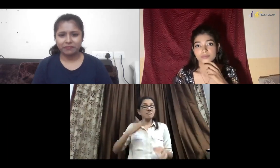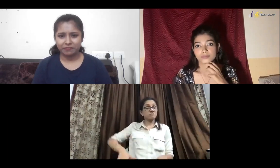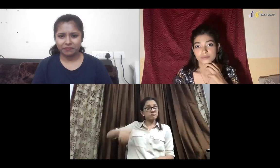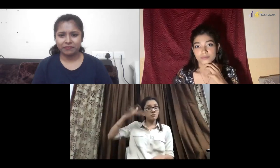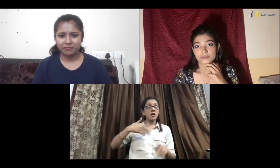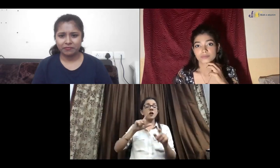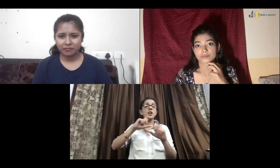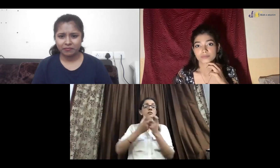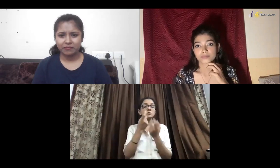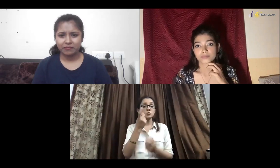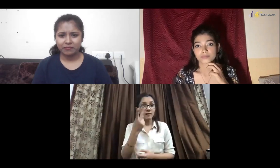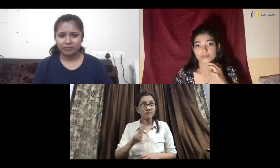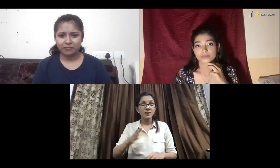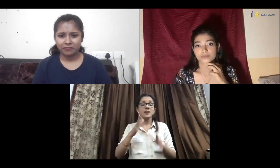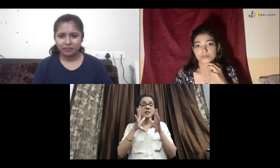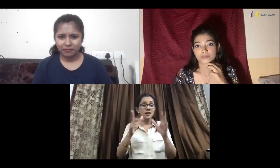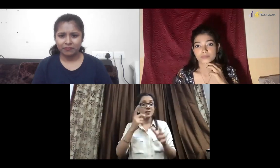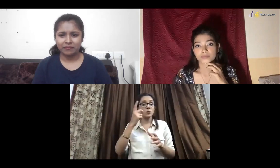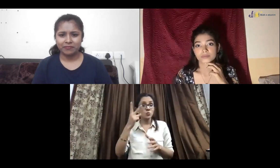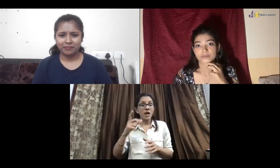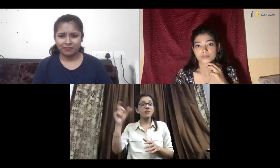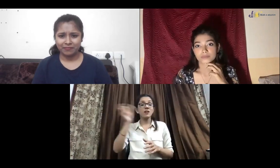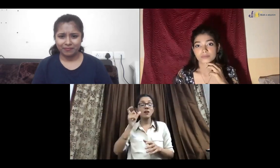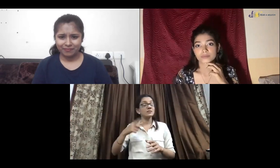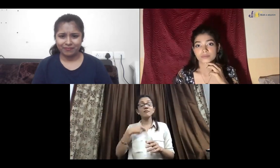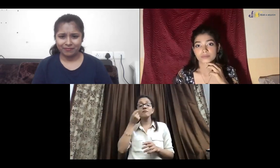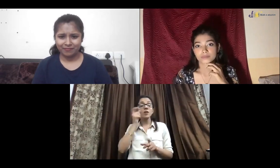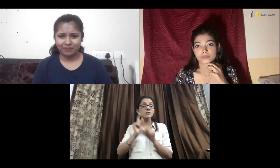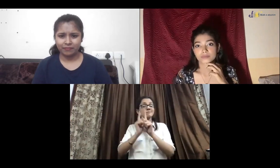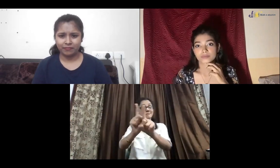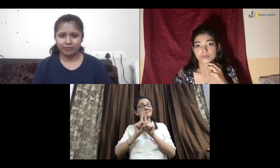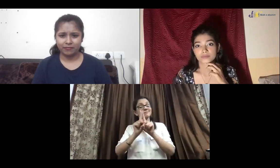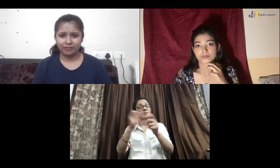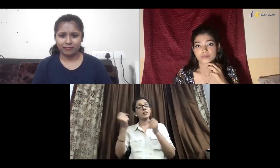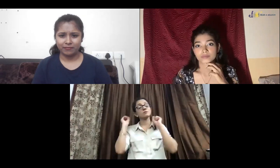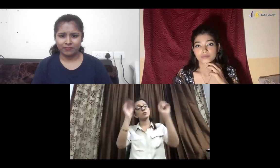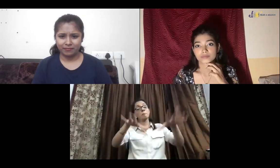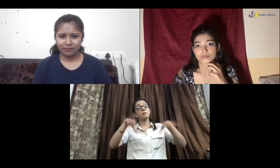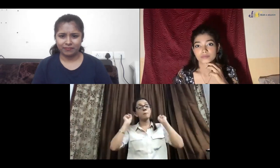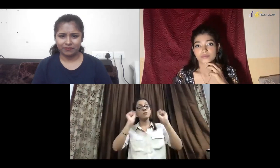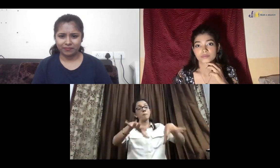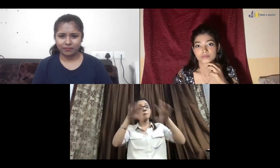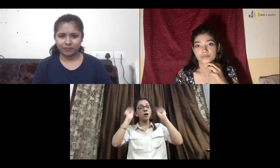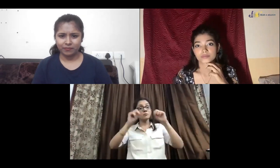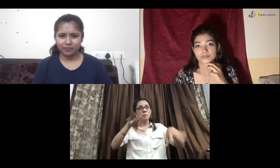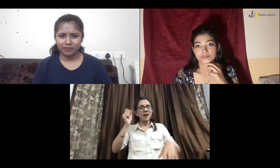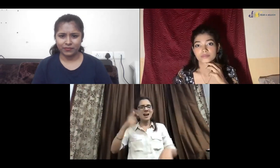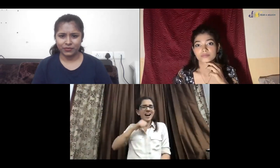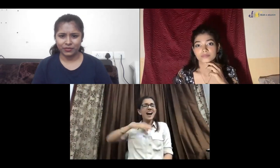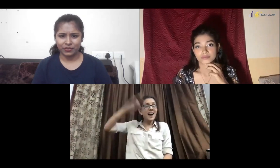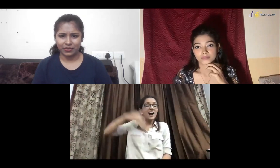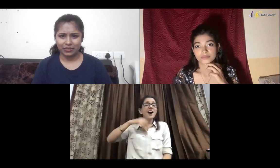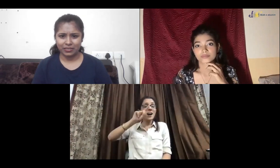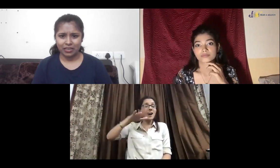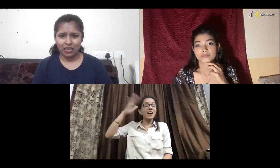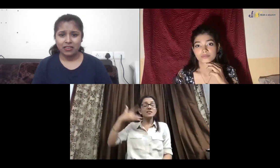us. So when I grow up, I studied 12th, 10th college. So my father accompanied me all the time. He